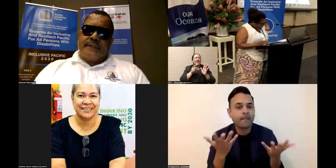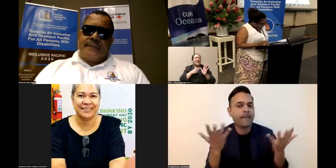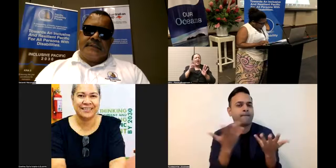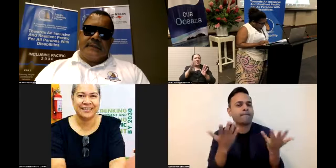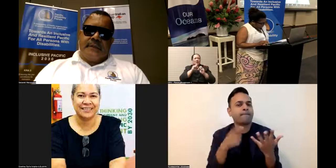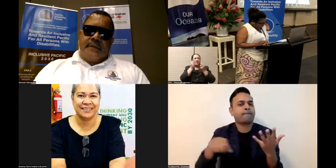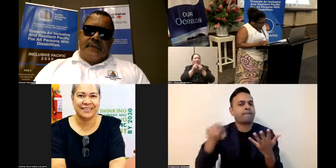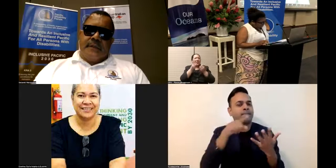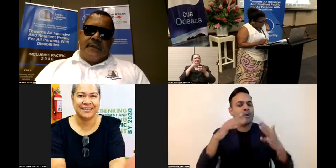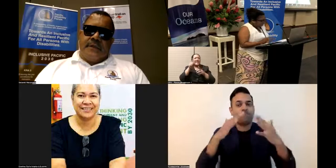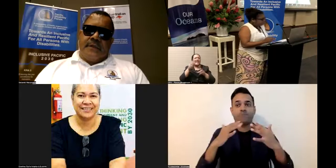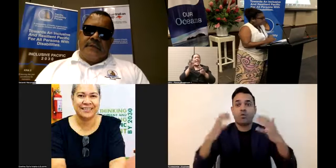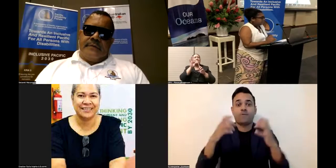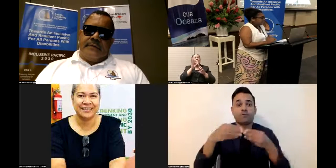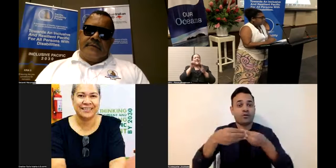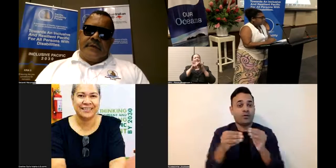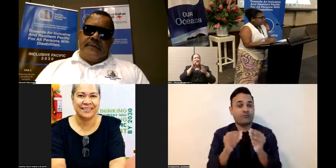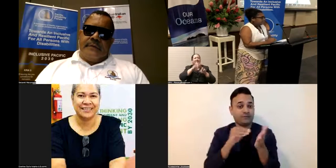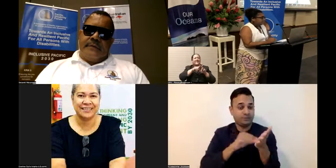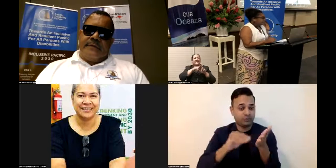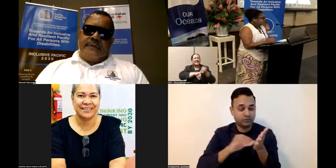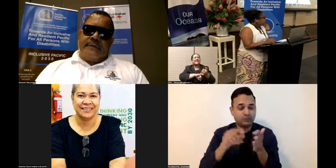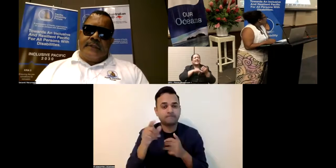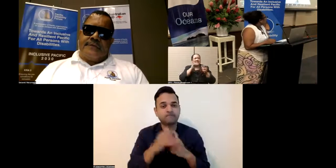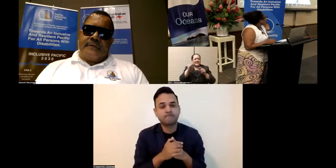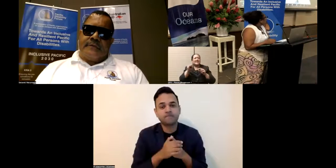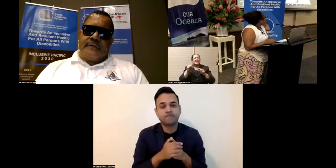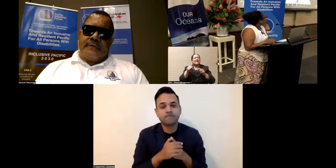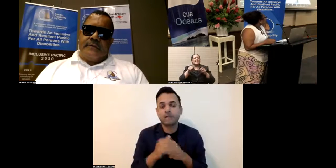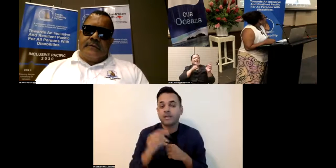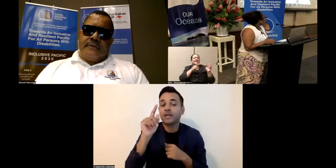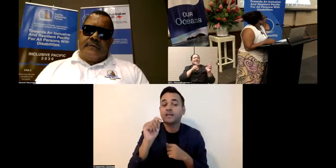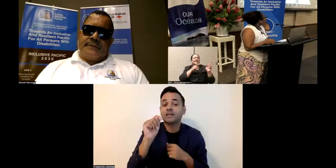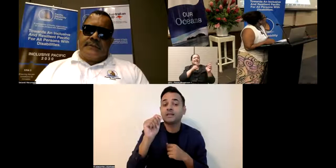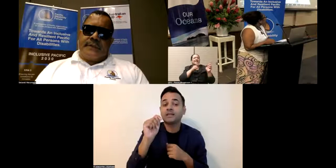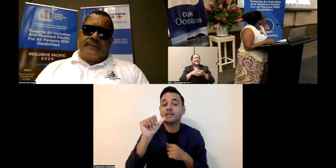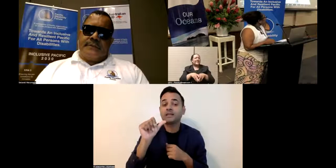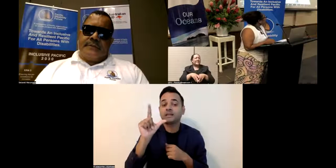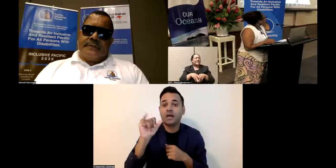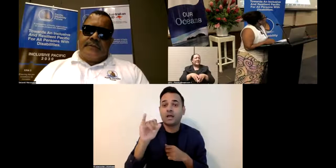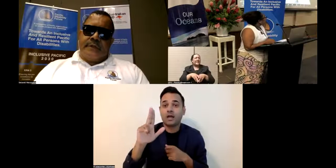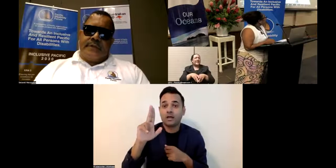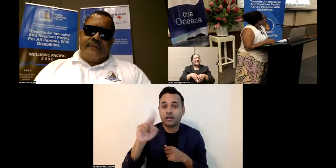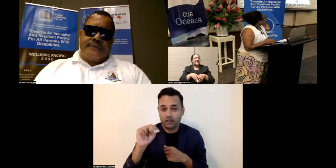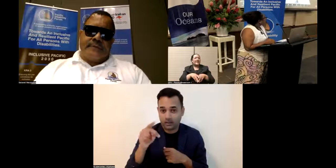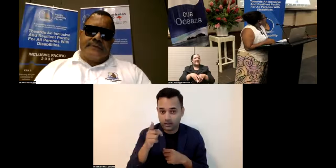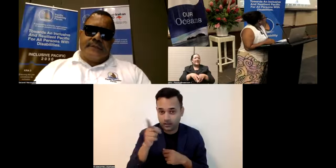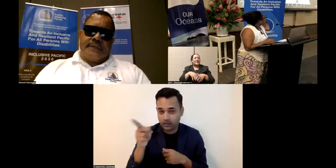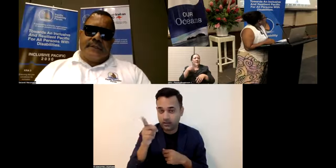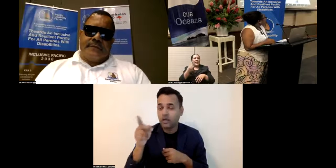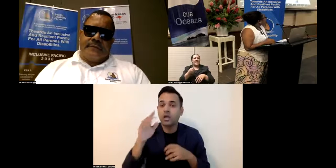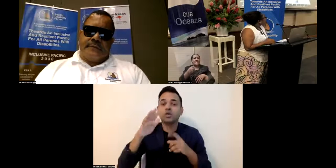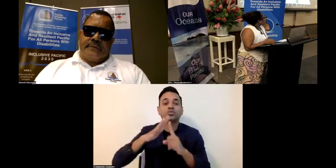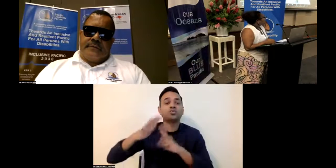Forum Secretariat. And you have 15 minutes or less than that, Ms. Tunamuana, the floor is